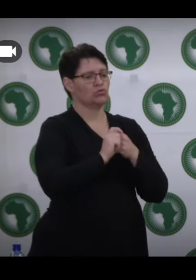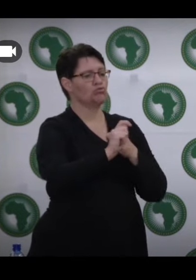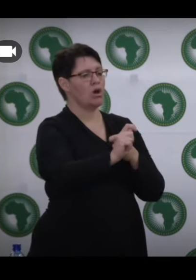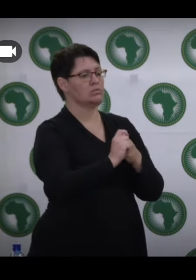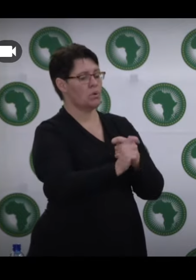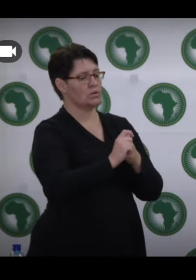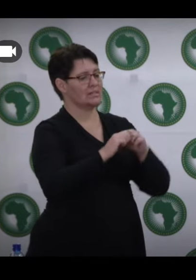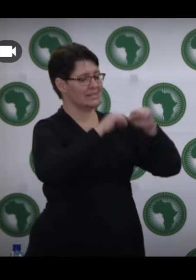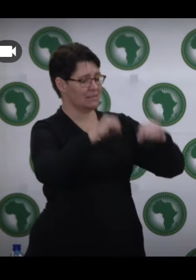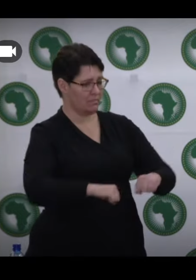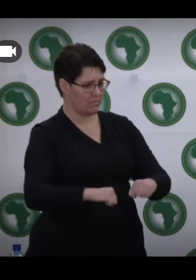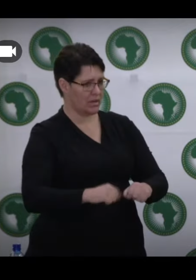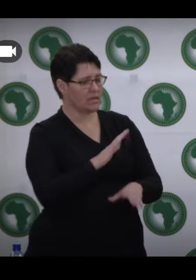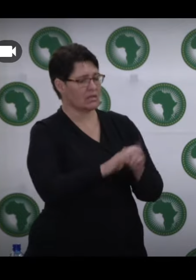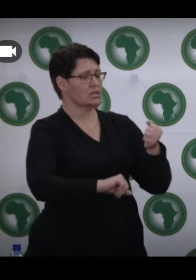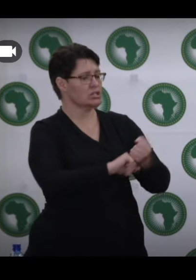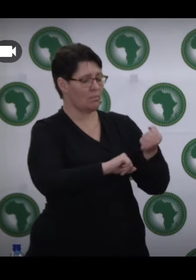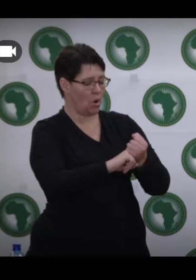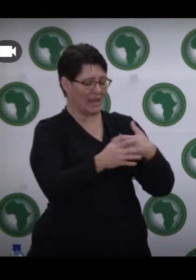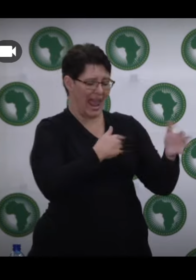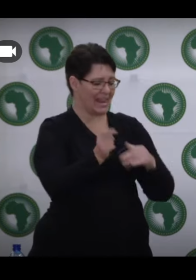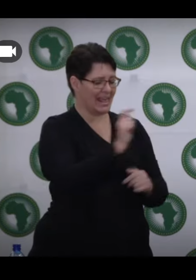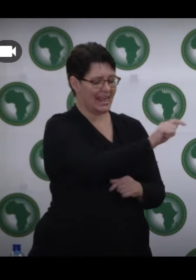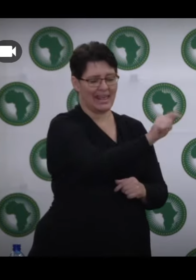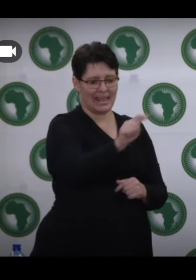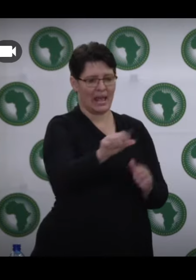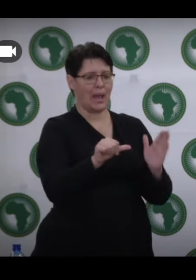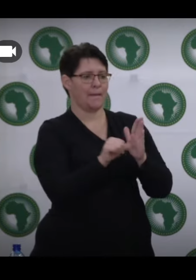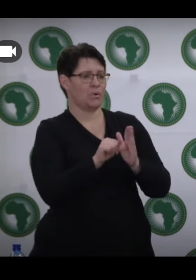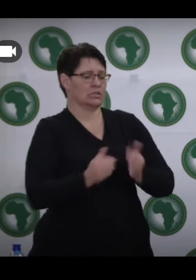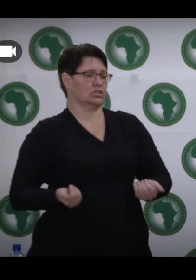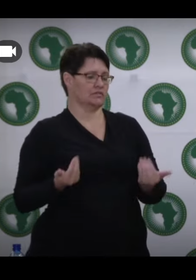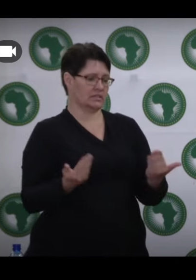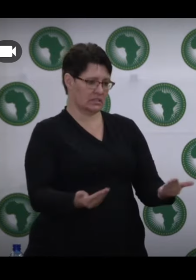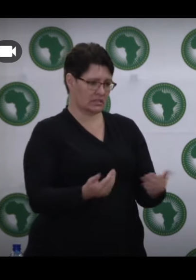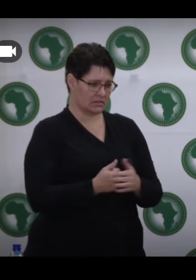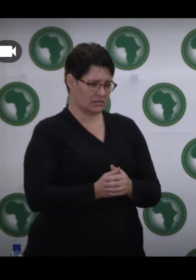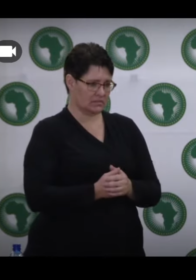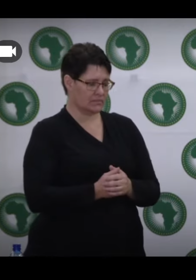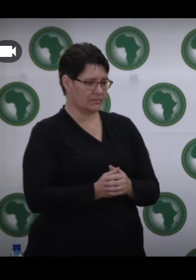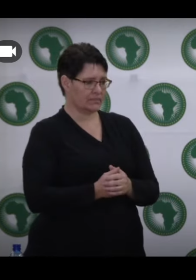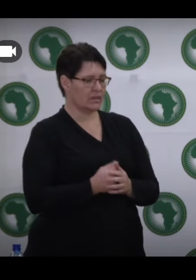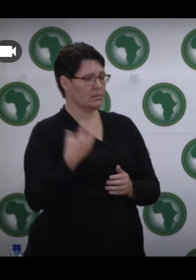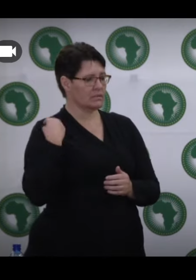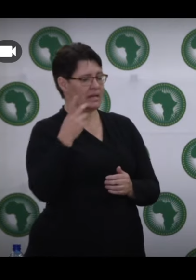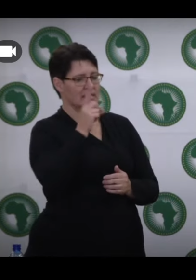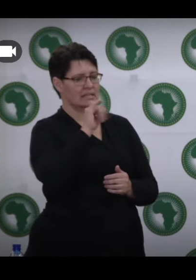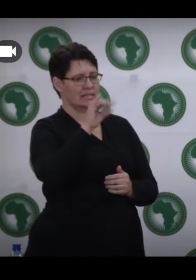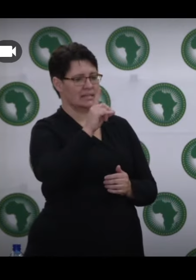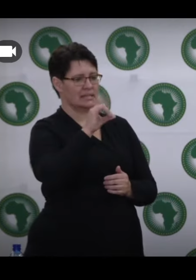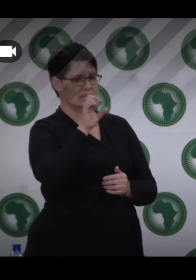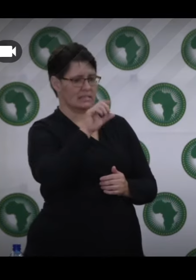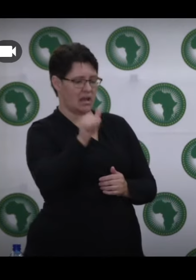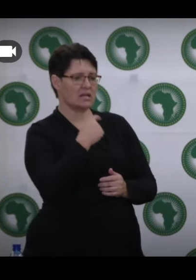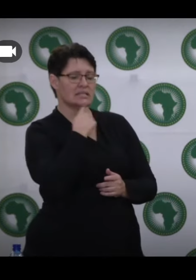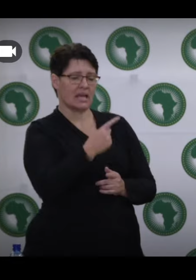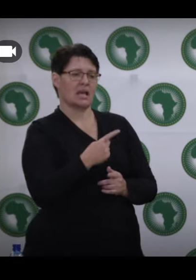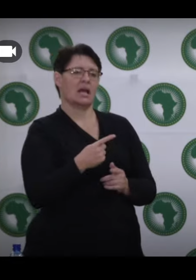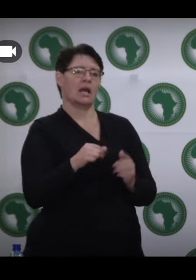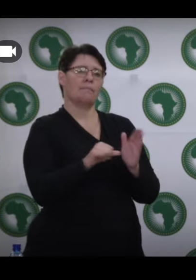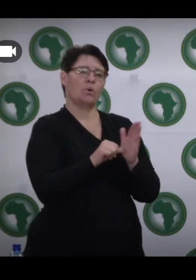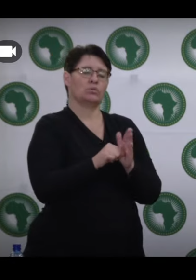transport systems that support any of the essential services. My colleague, Minister Didiza, has spoken about